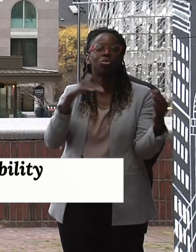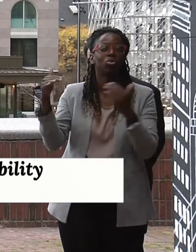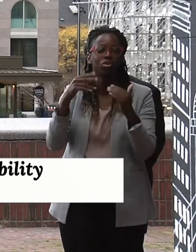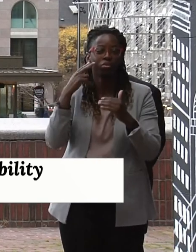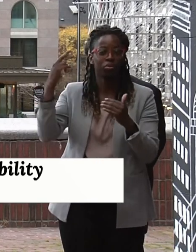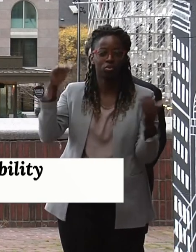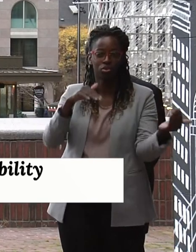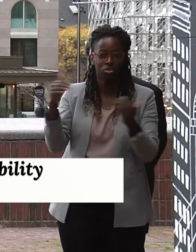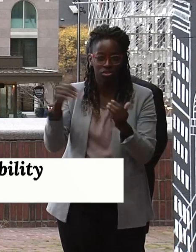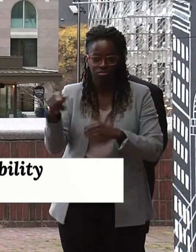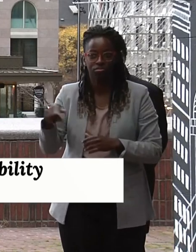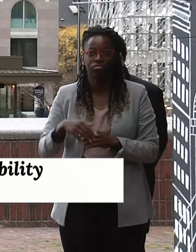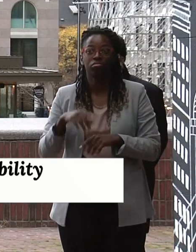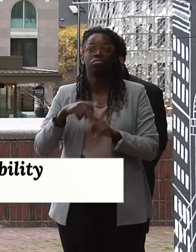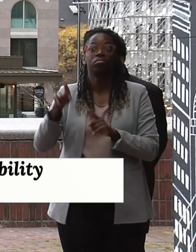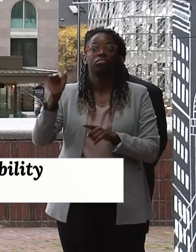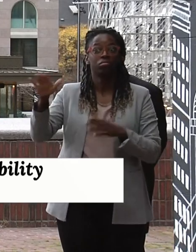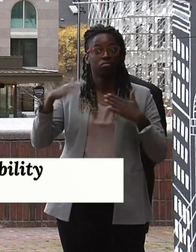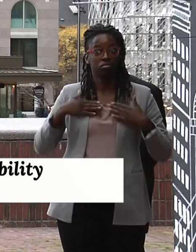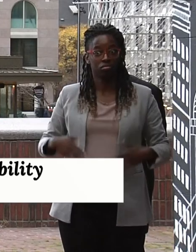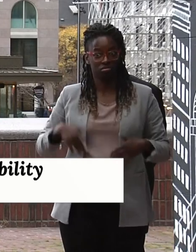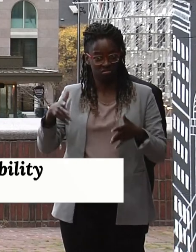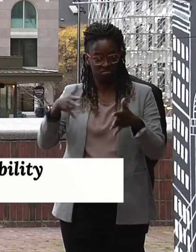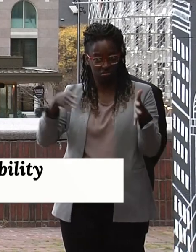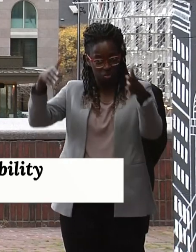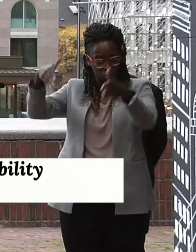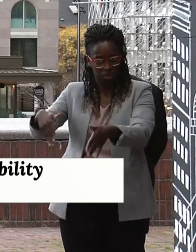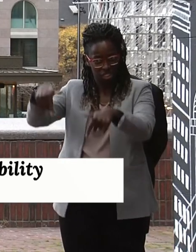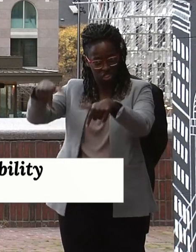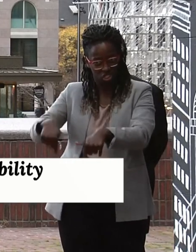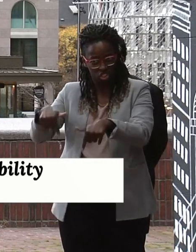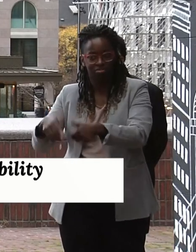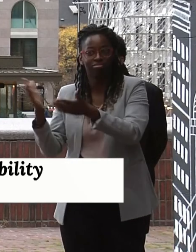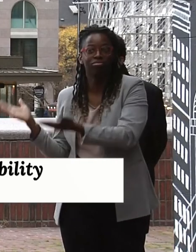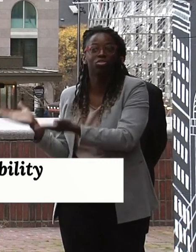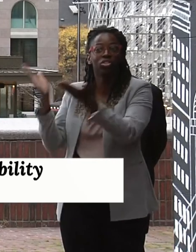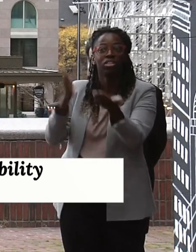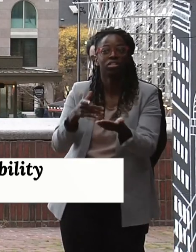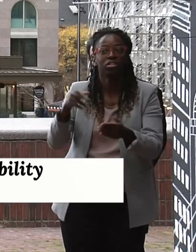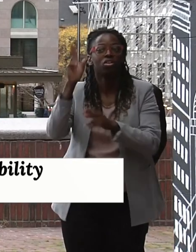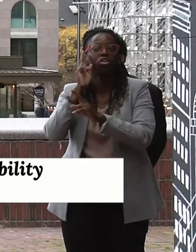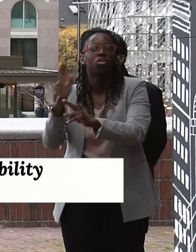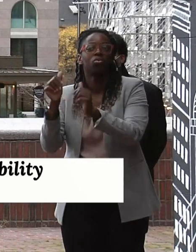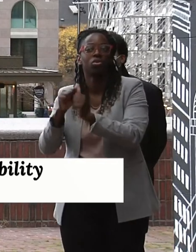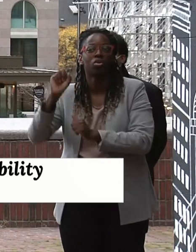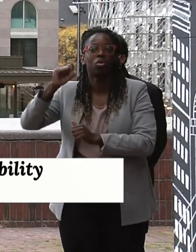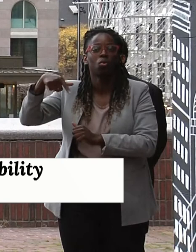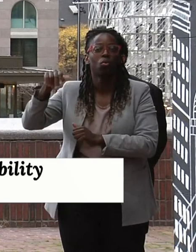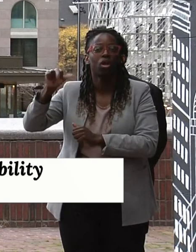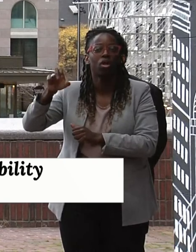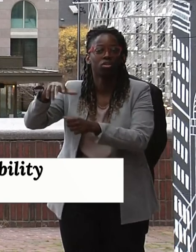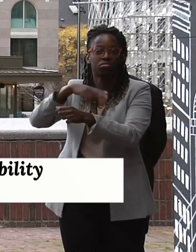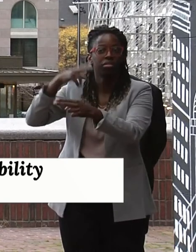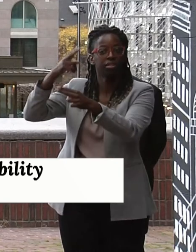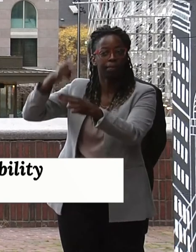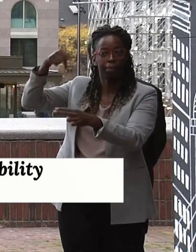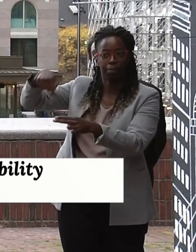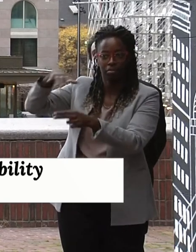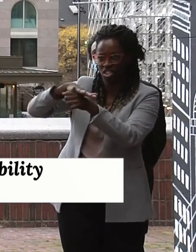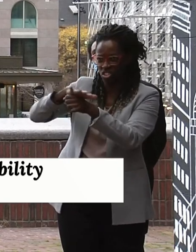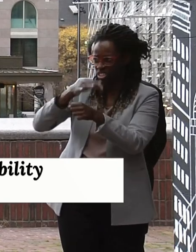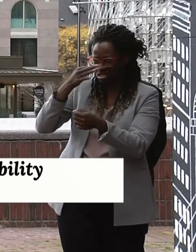to see his service and his sacrifice honored in our community. I also participated yesterday in a telethon for home base. It